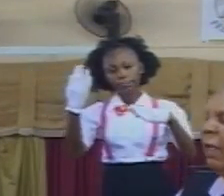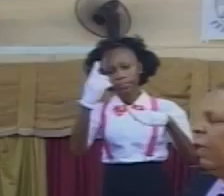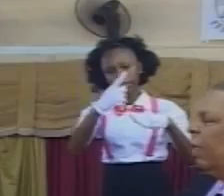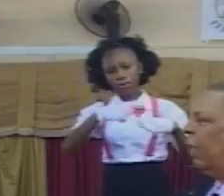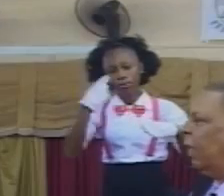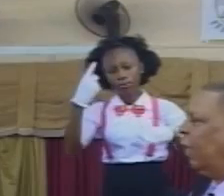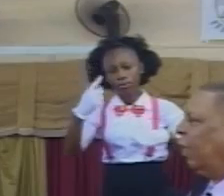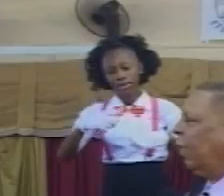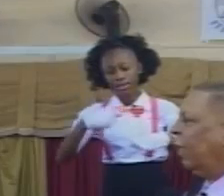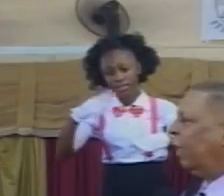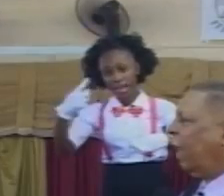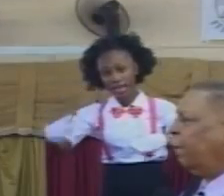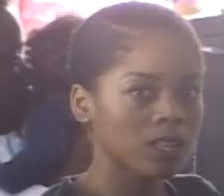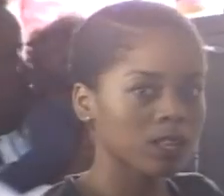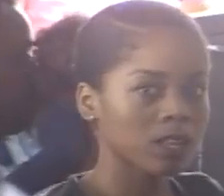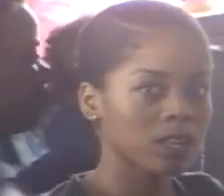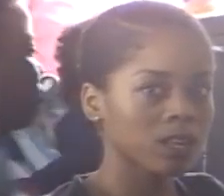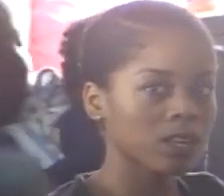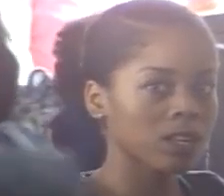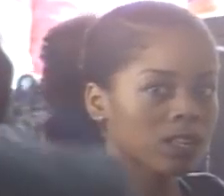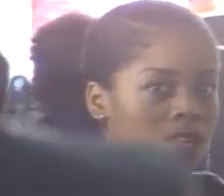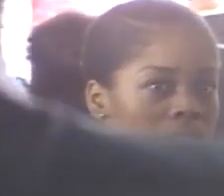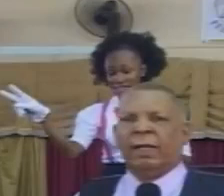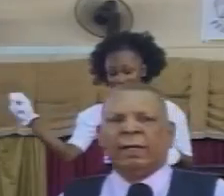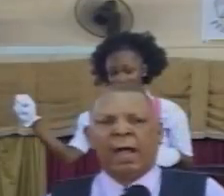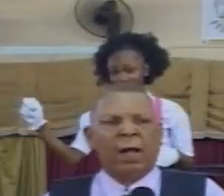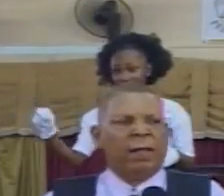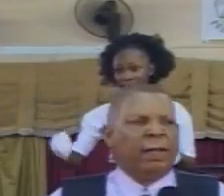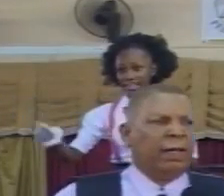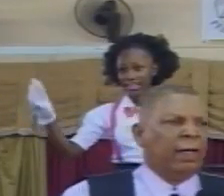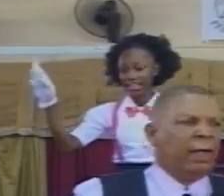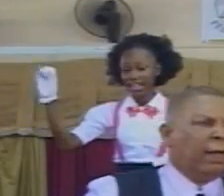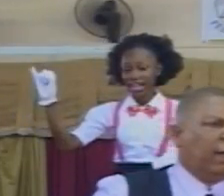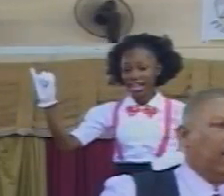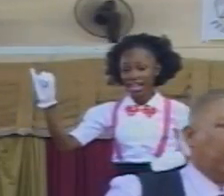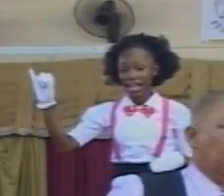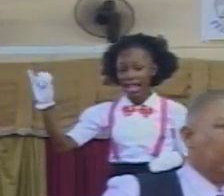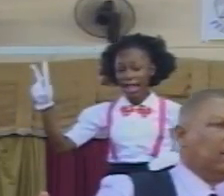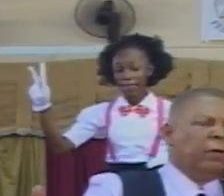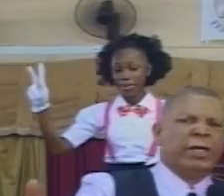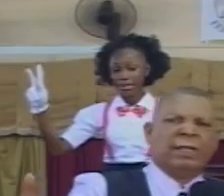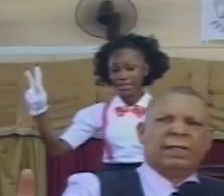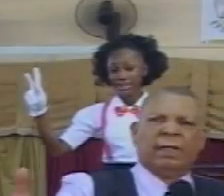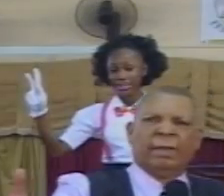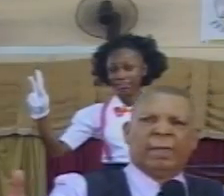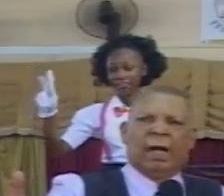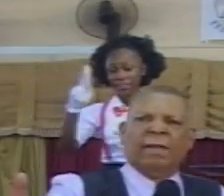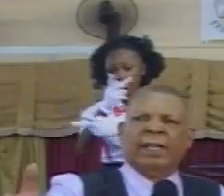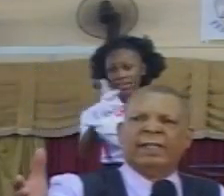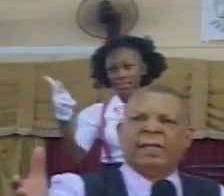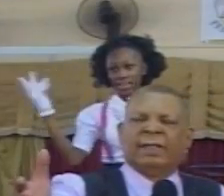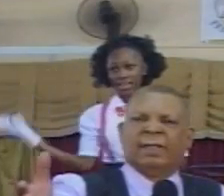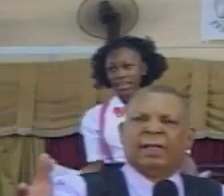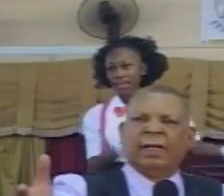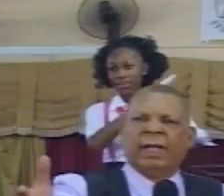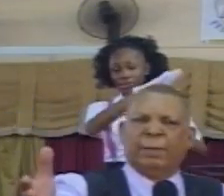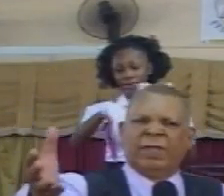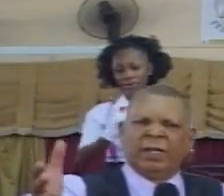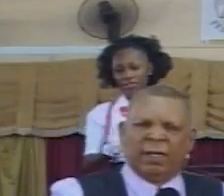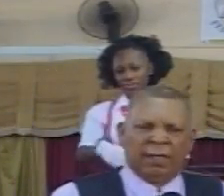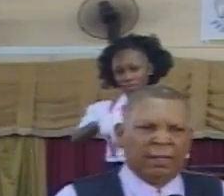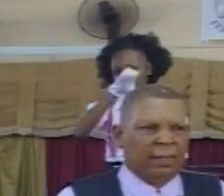seen a Brinks van carrying all the riches of the deceased